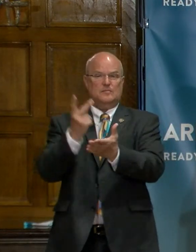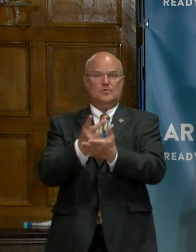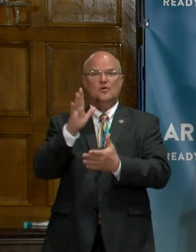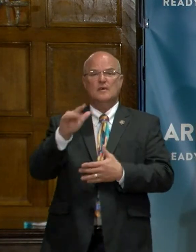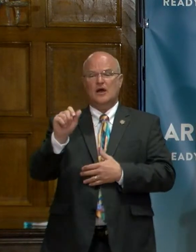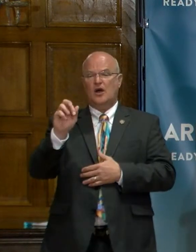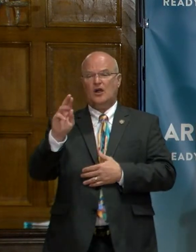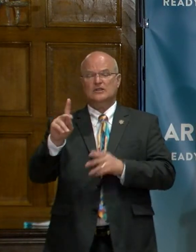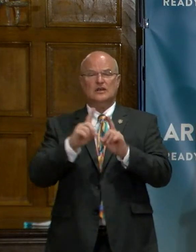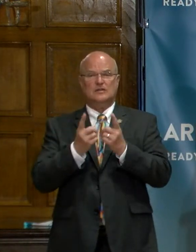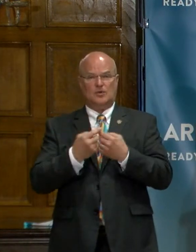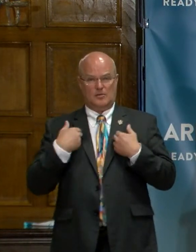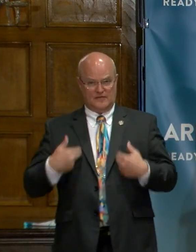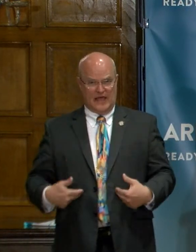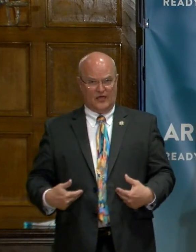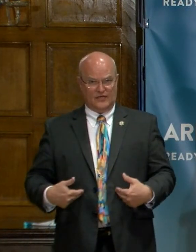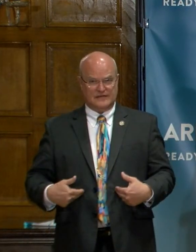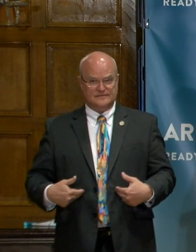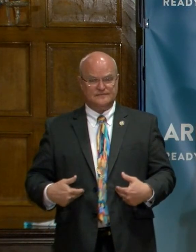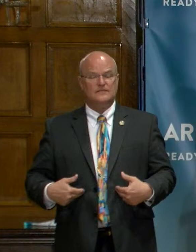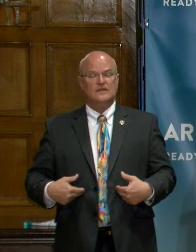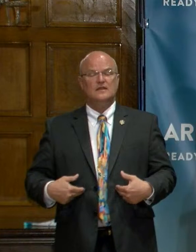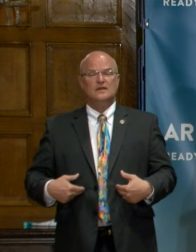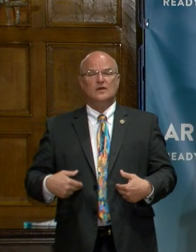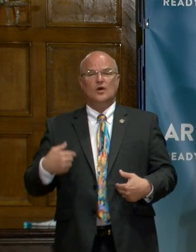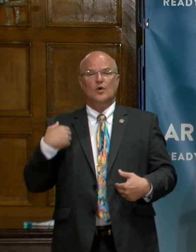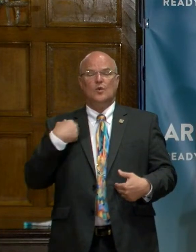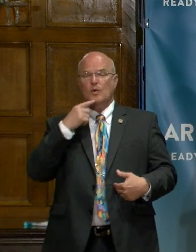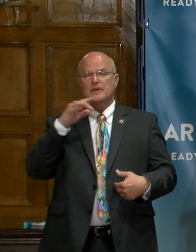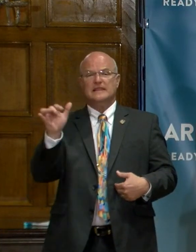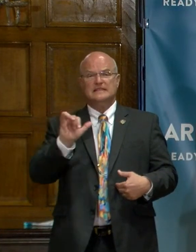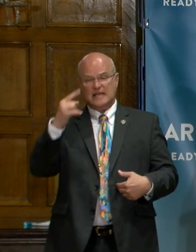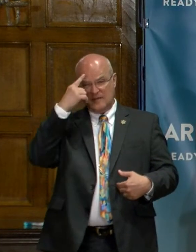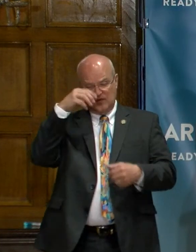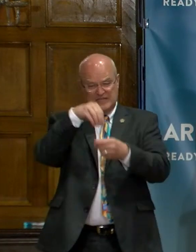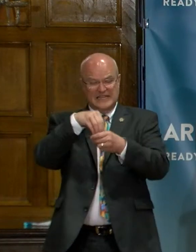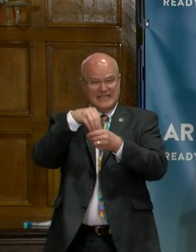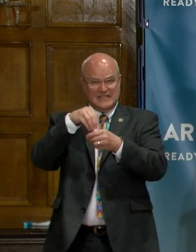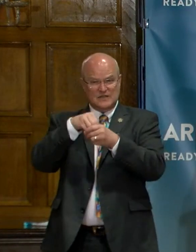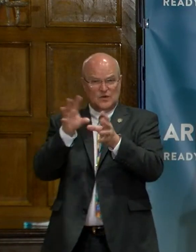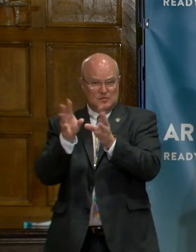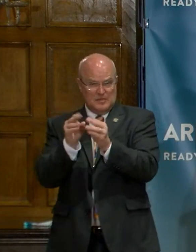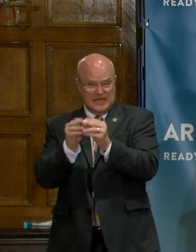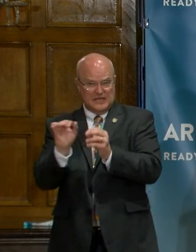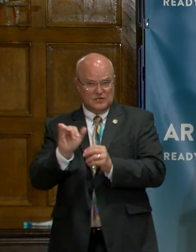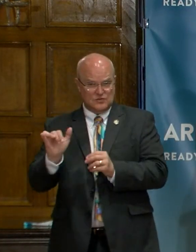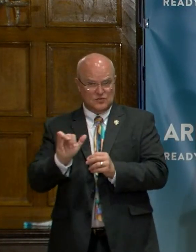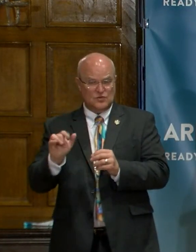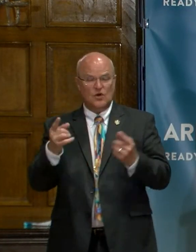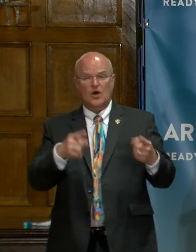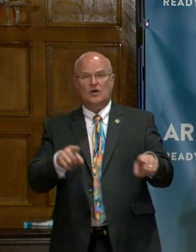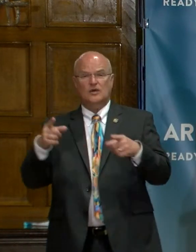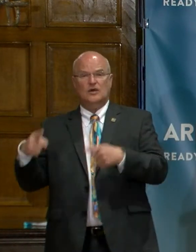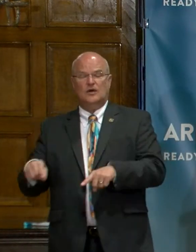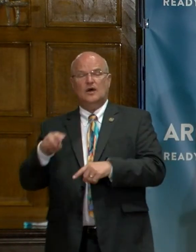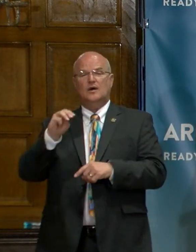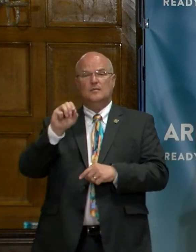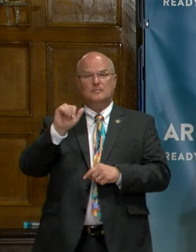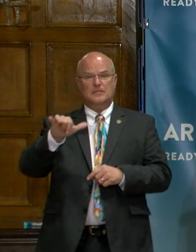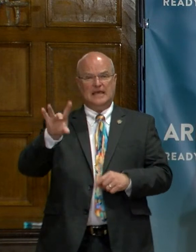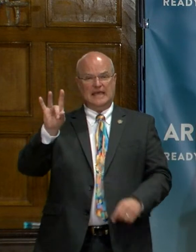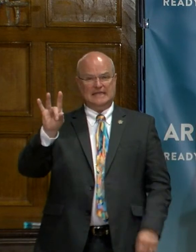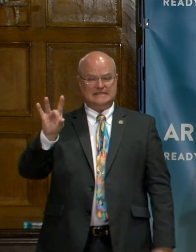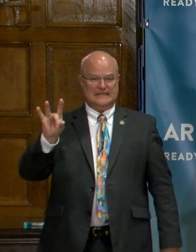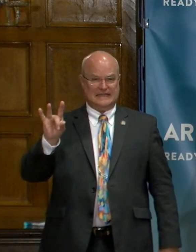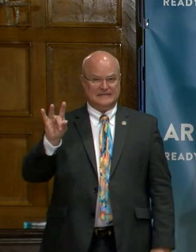approved by the Arkansas Department of Health. And it will be the same for the indoor venues, which will also go into effect